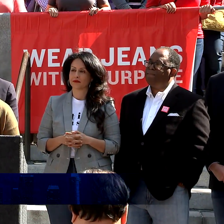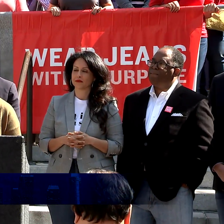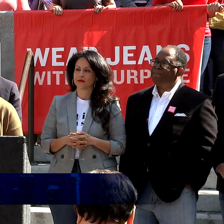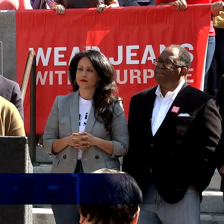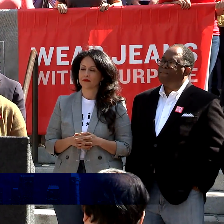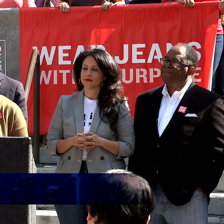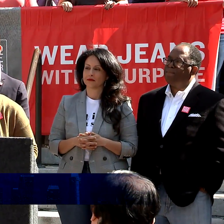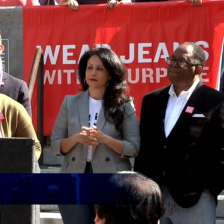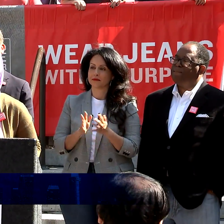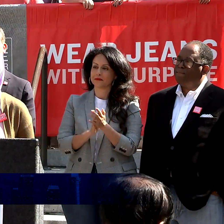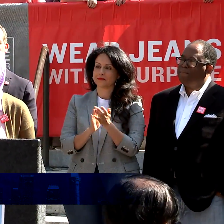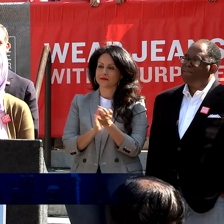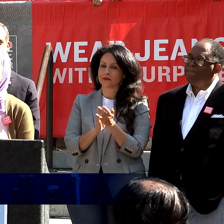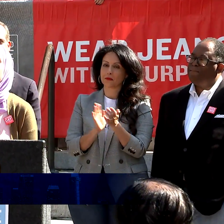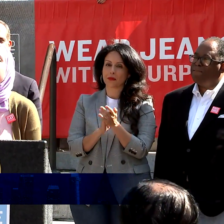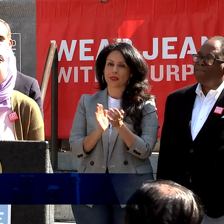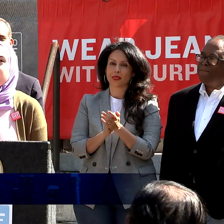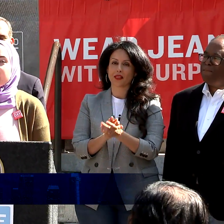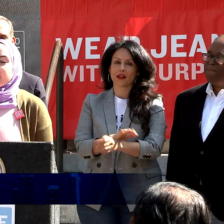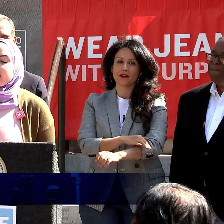this morning.